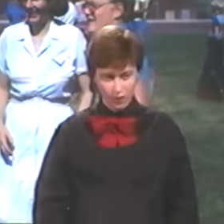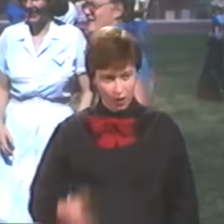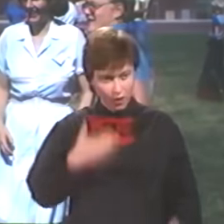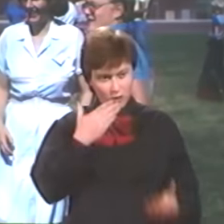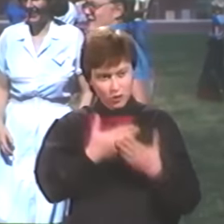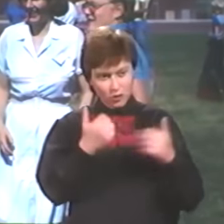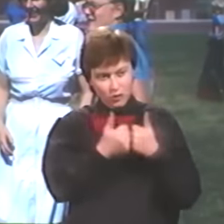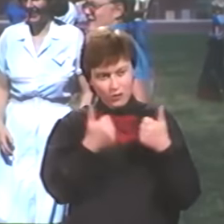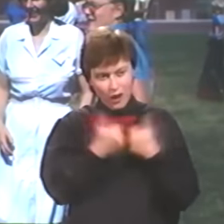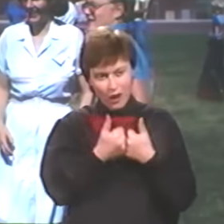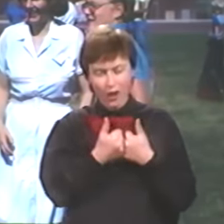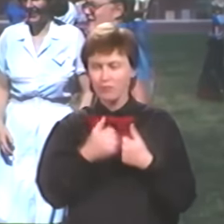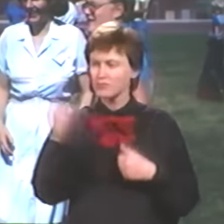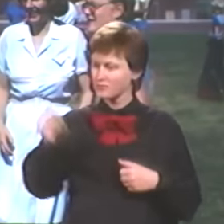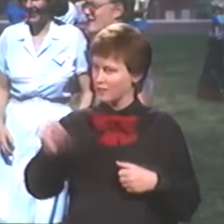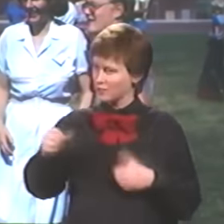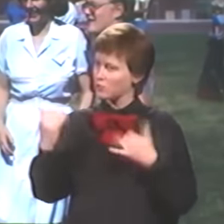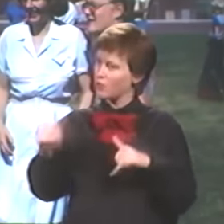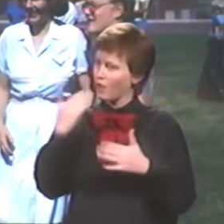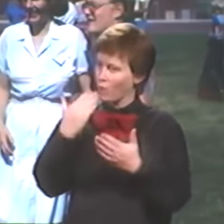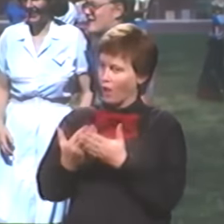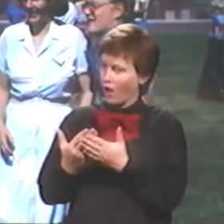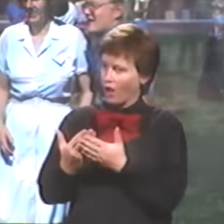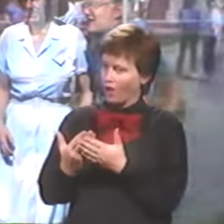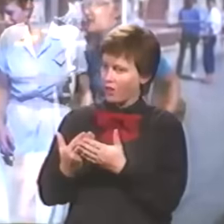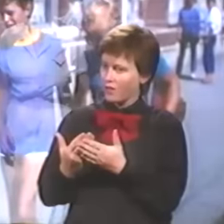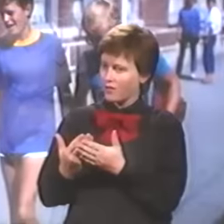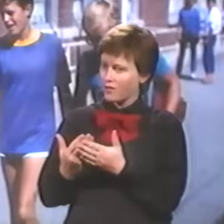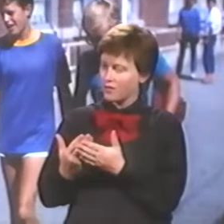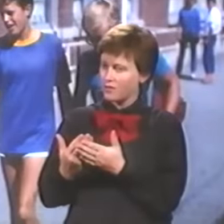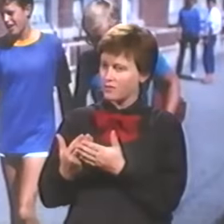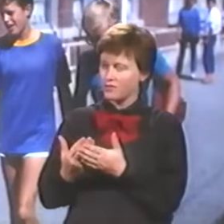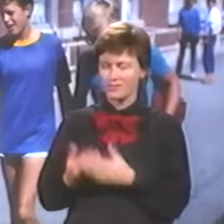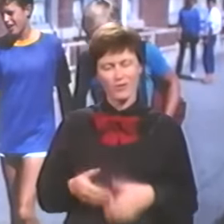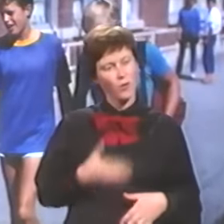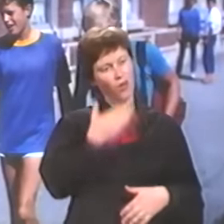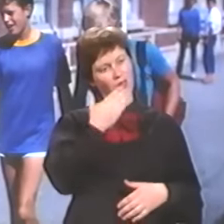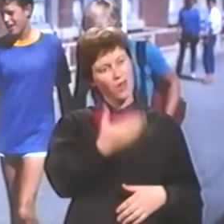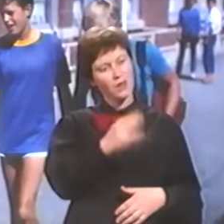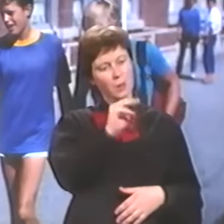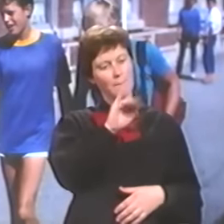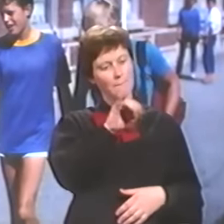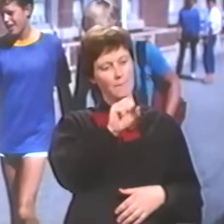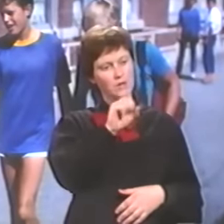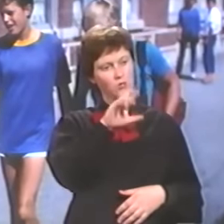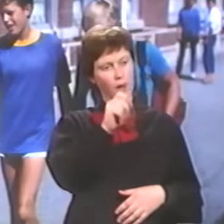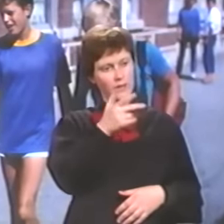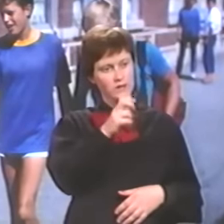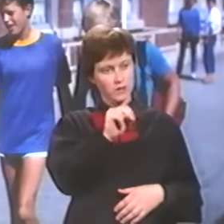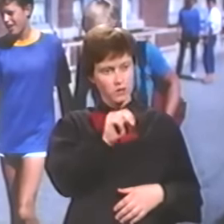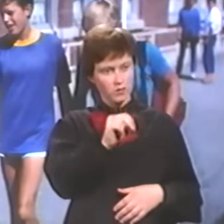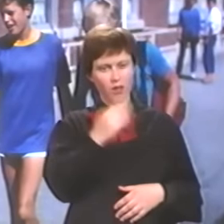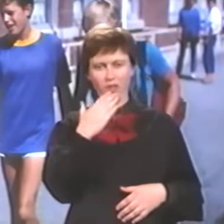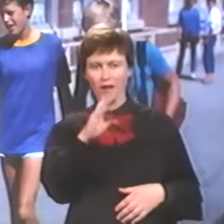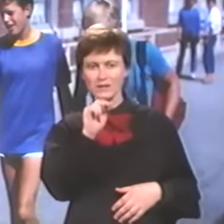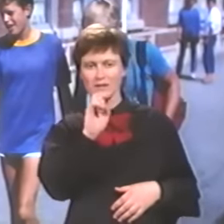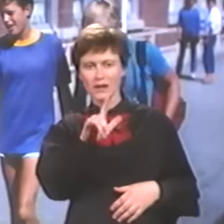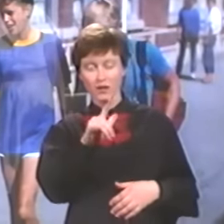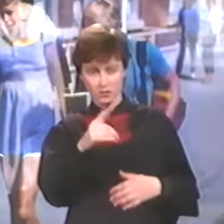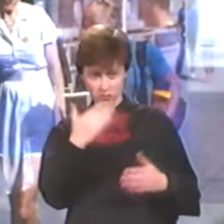That was a great game, Craig. Yes, you played well. Thanks, Miss Robinson. Thanks, Neil. Did you get some good